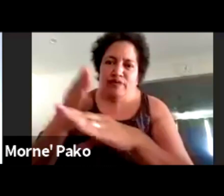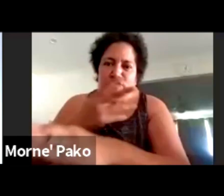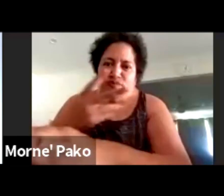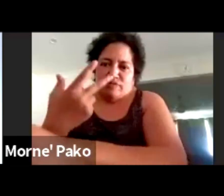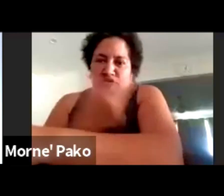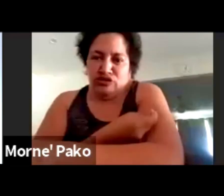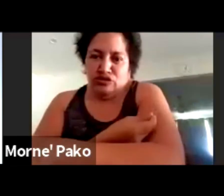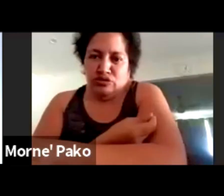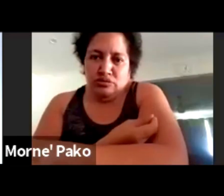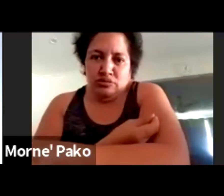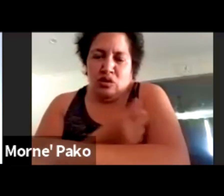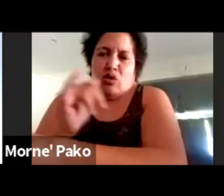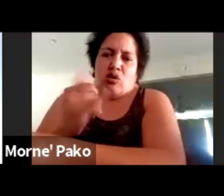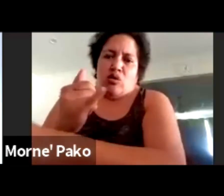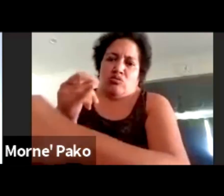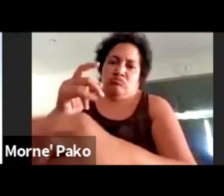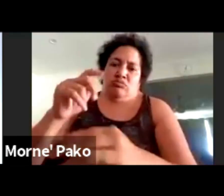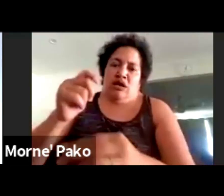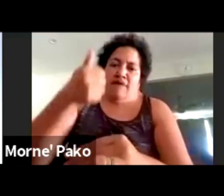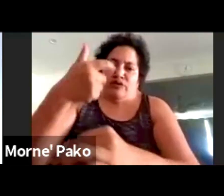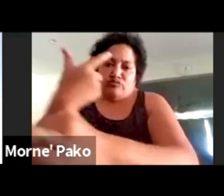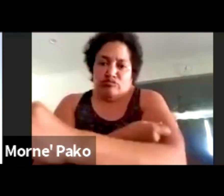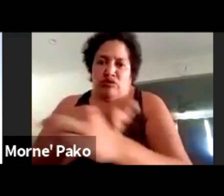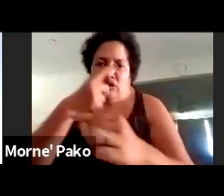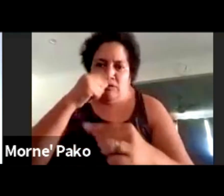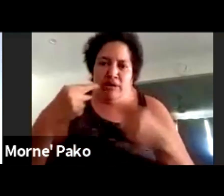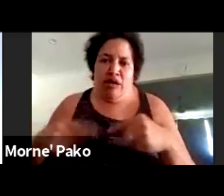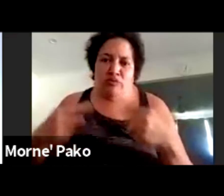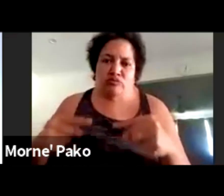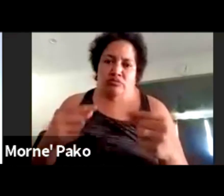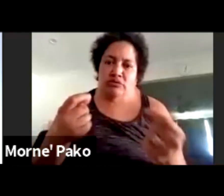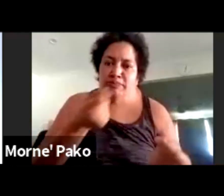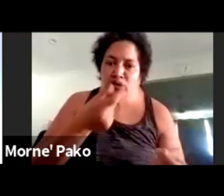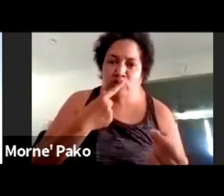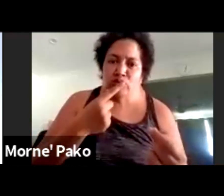pills. She's on regular medication. One of them is for her heart.